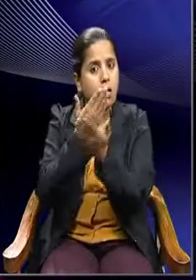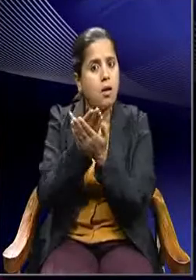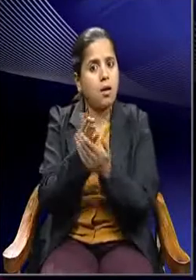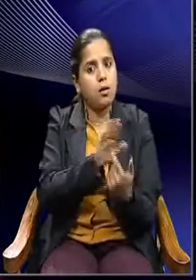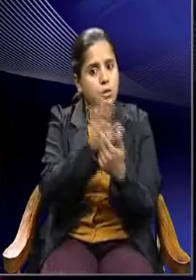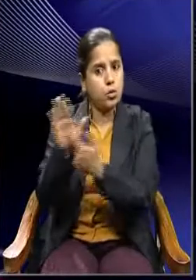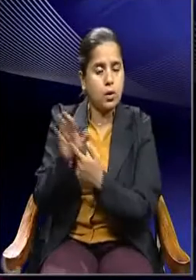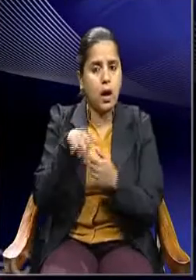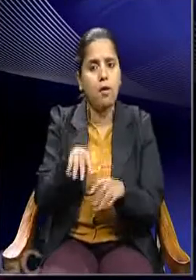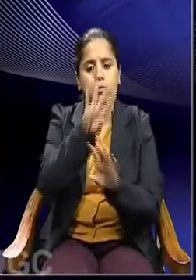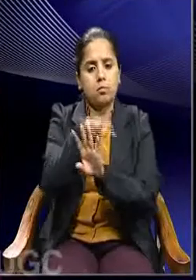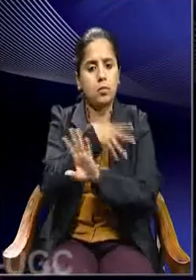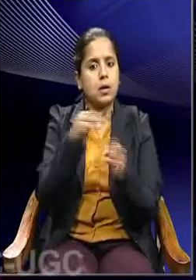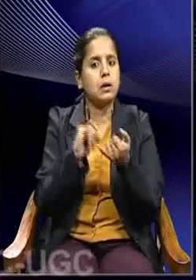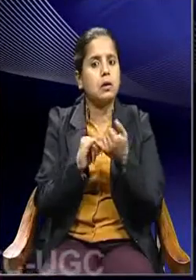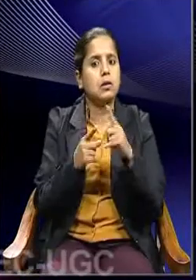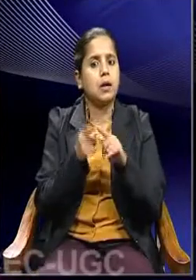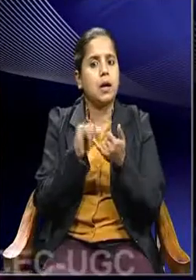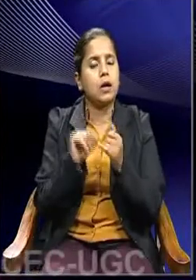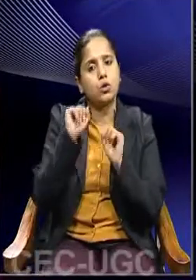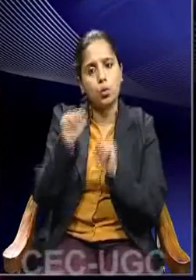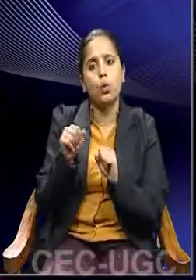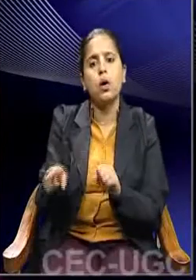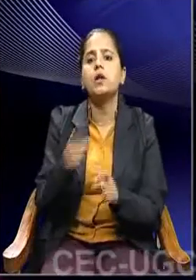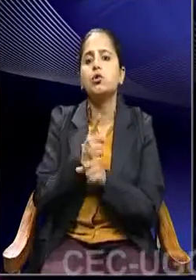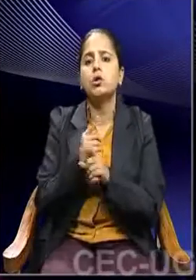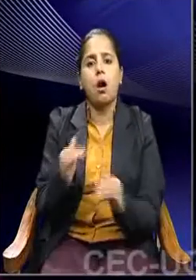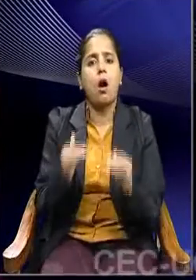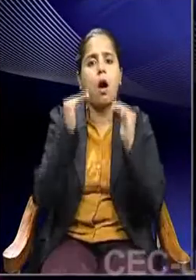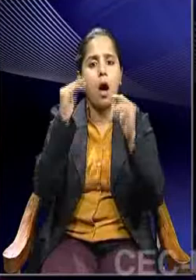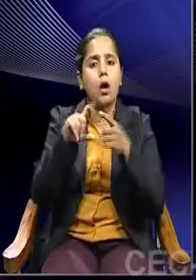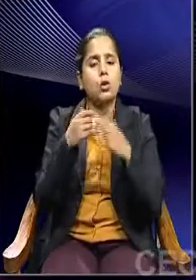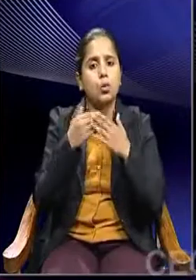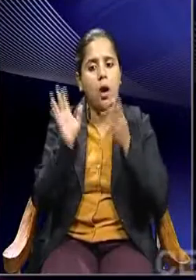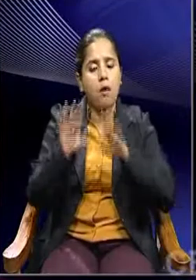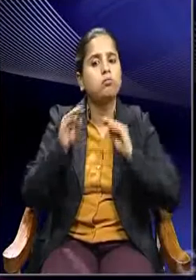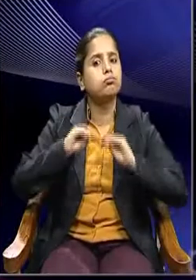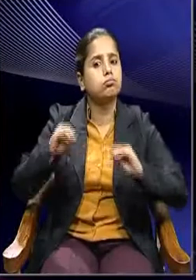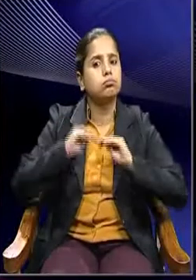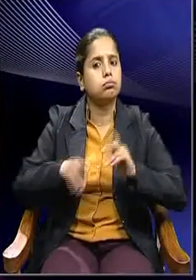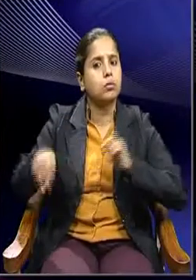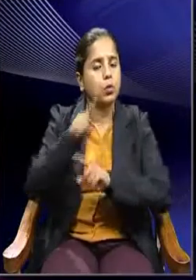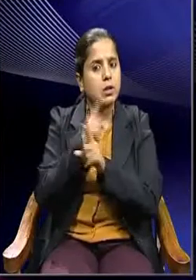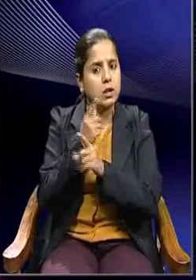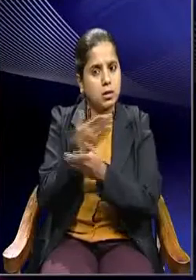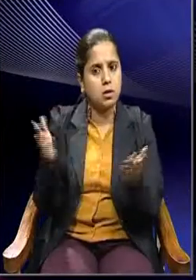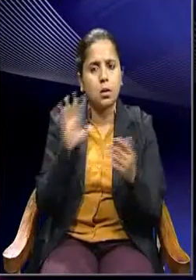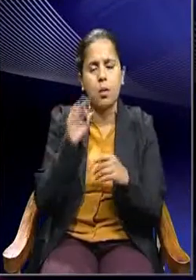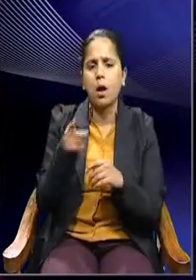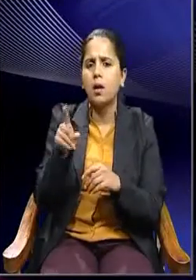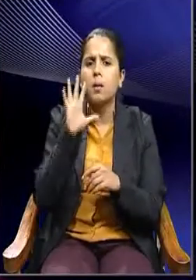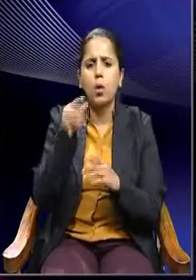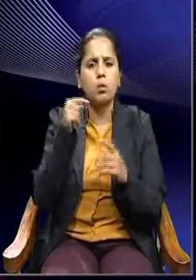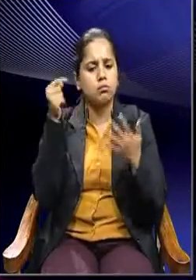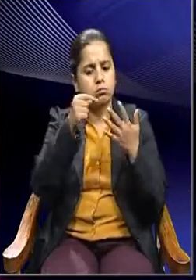the status of teachers of higher education teaching personnel points out important aspects, namely that